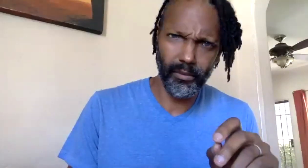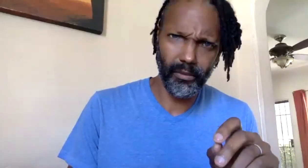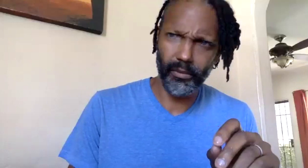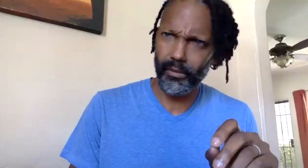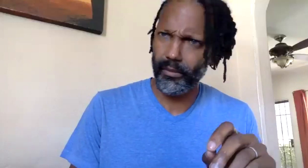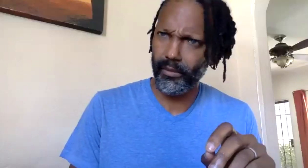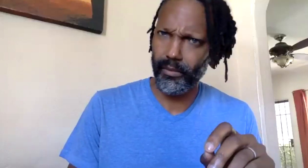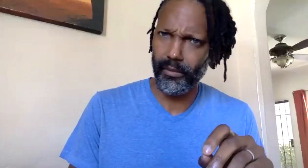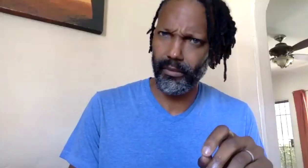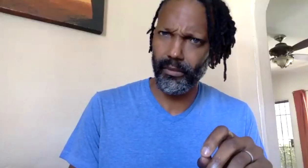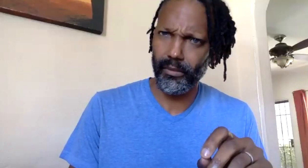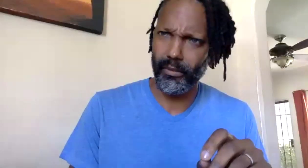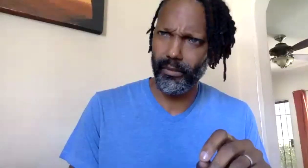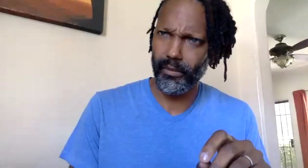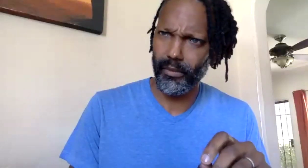Is it okay? Yeah, you're on.